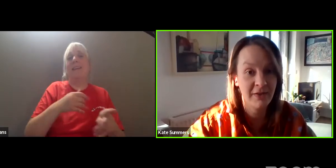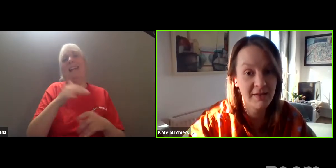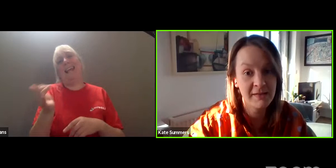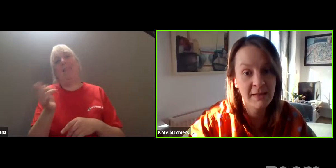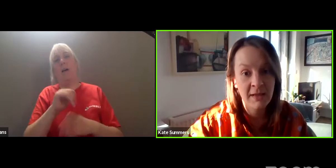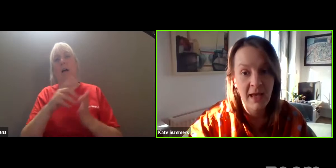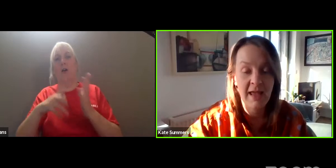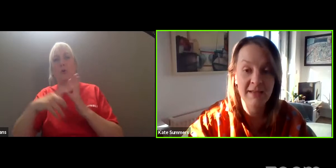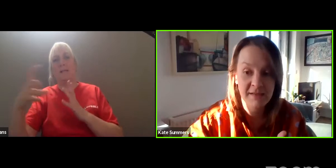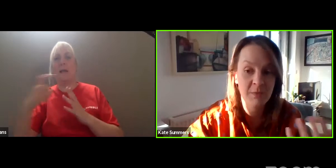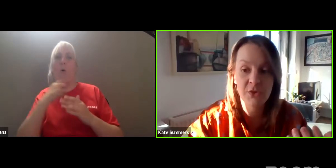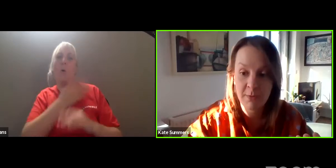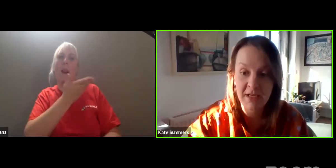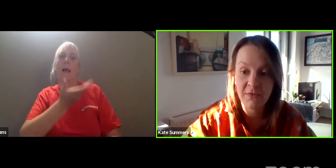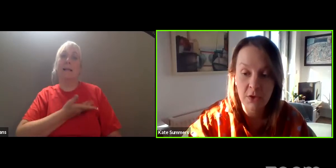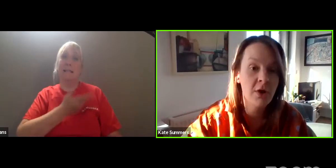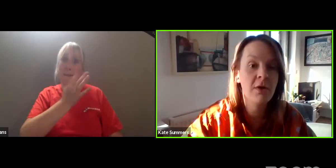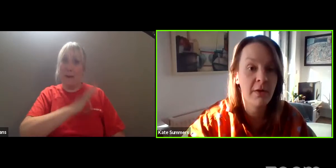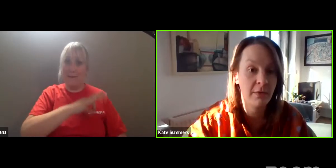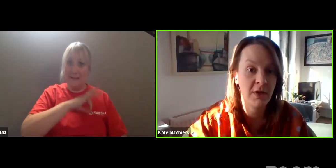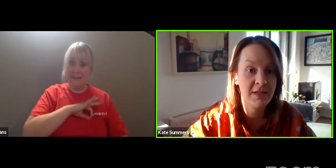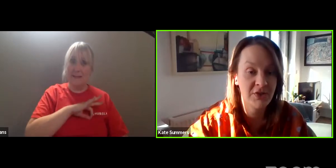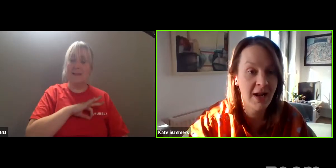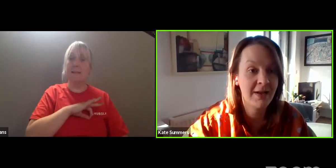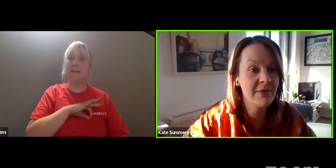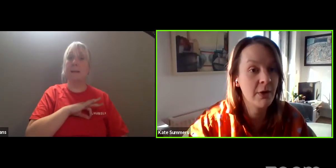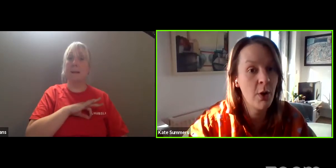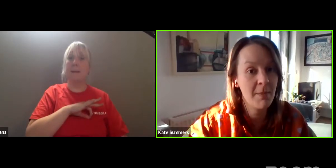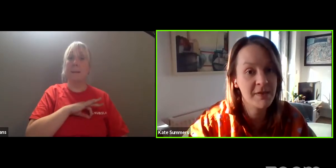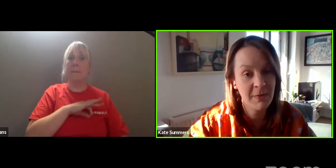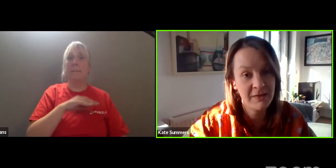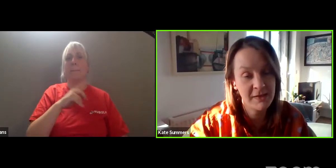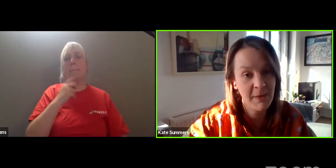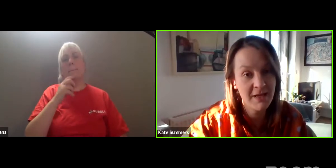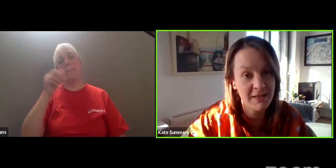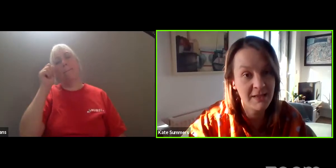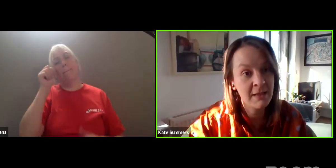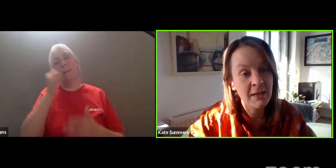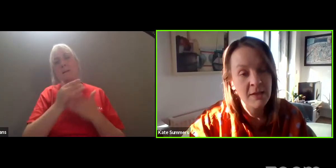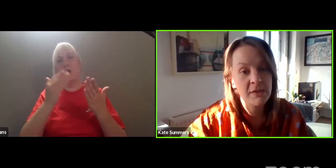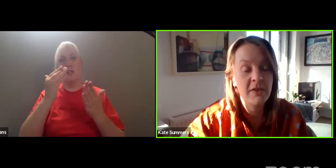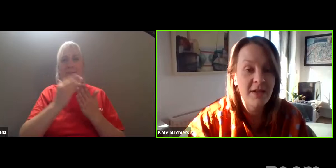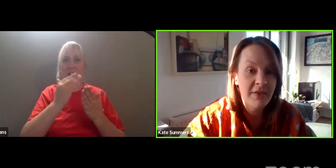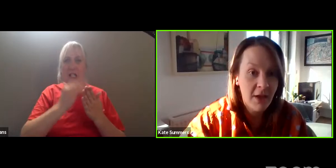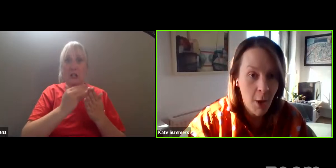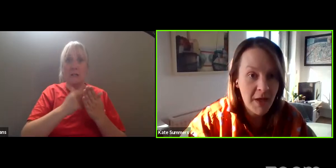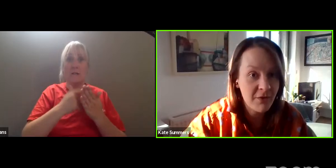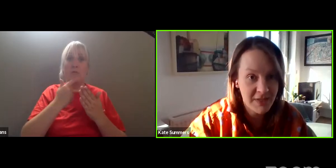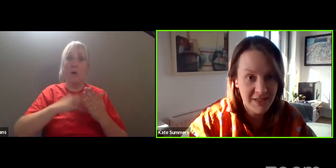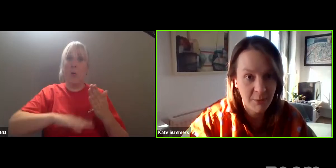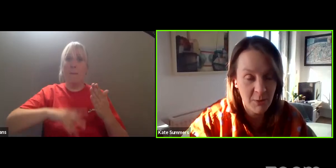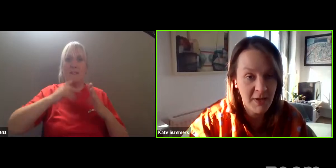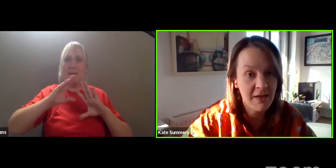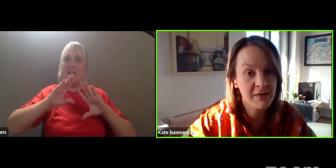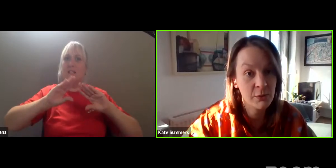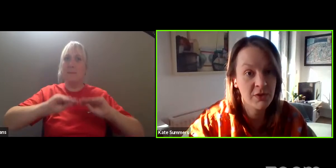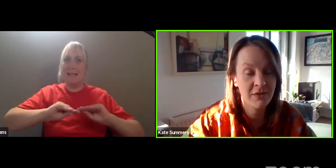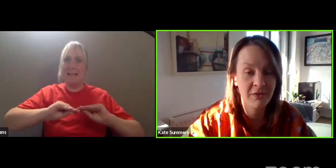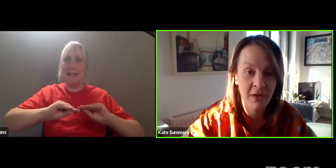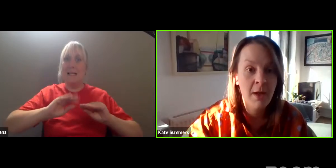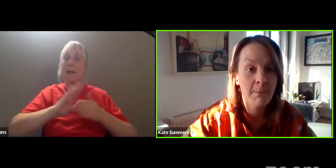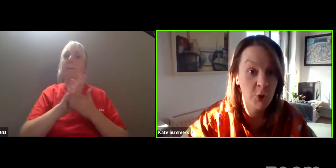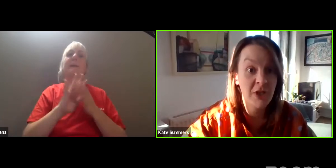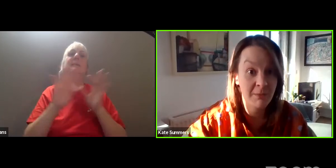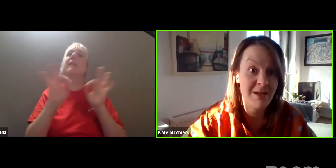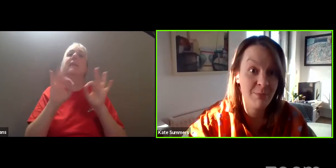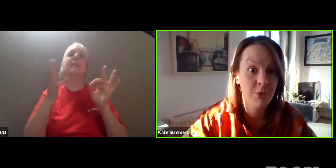legacy benefits. And as I'm sure many of you know, their conditionality requirements have been suspended. So there's nothing coming from DWP that's sort